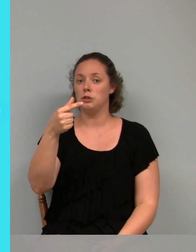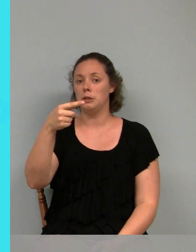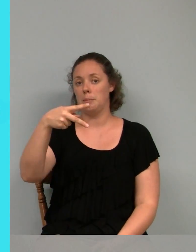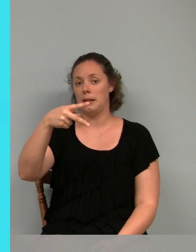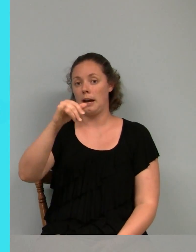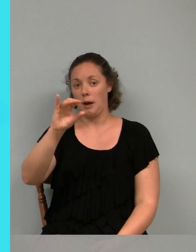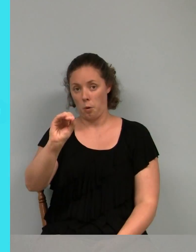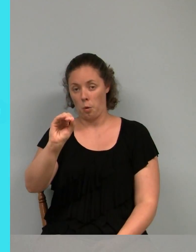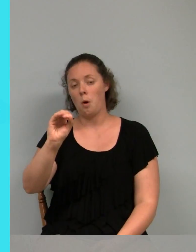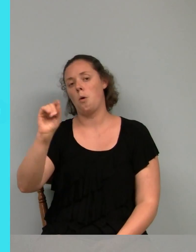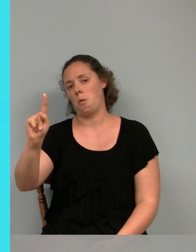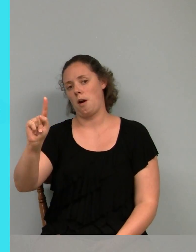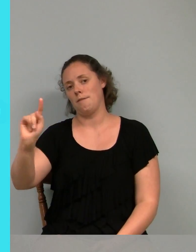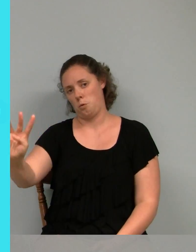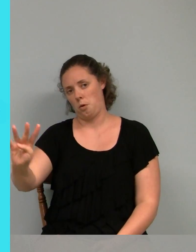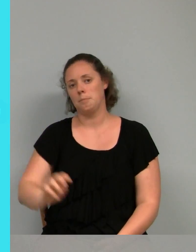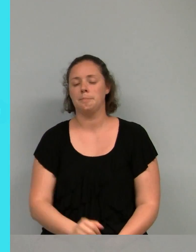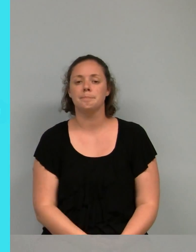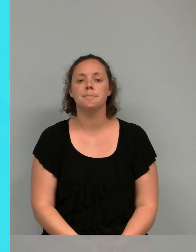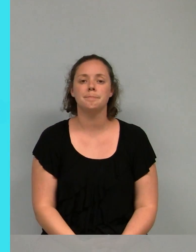GPIO 14.